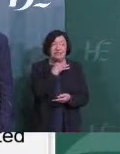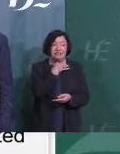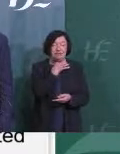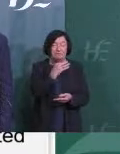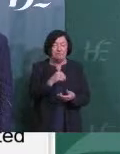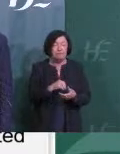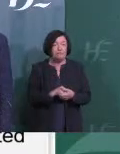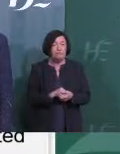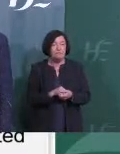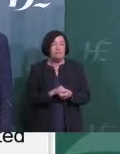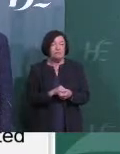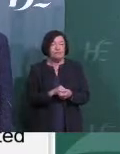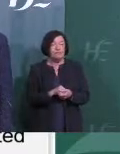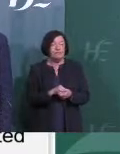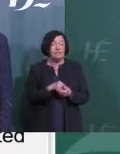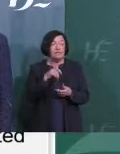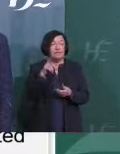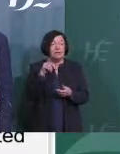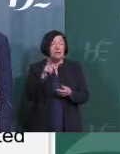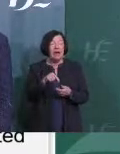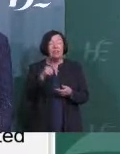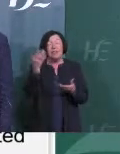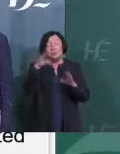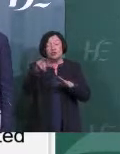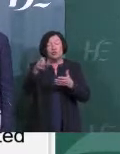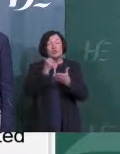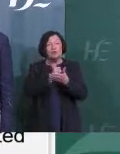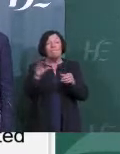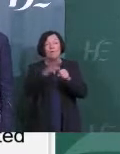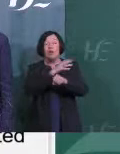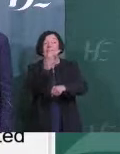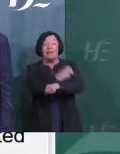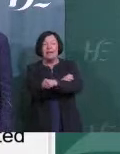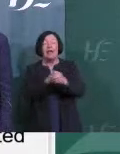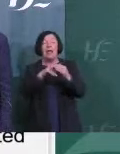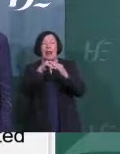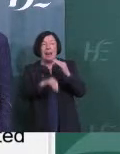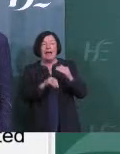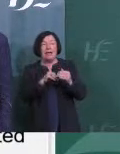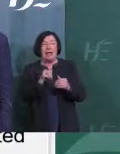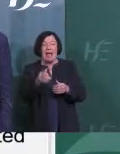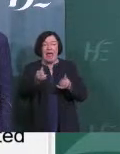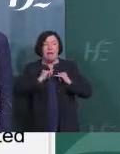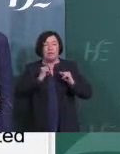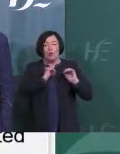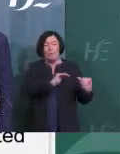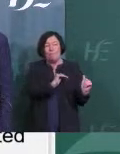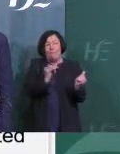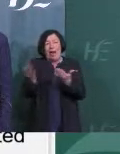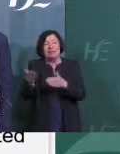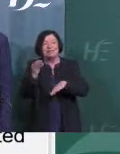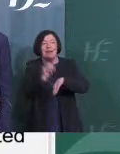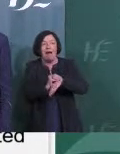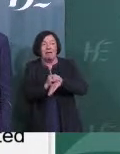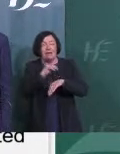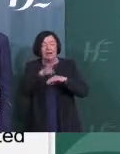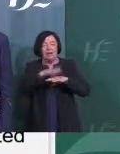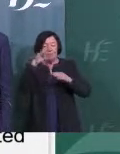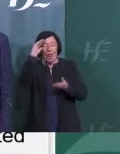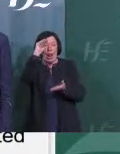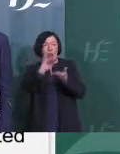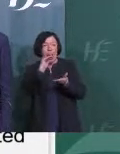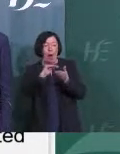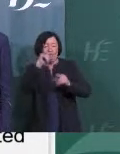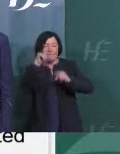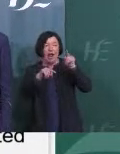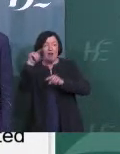infection. And the study suggests the fully vaccinated people less likely to pass it on because of lower viral loads, all of